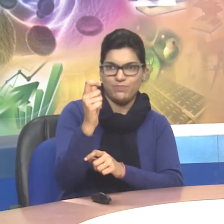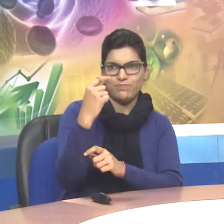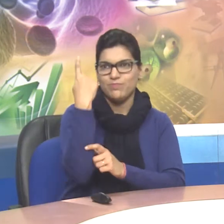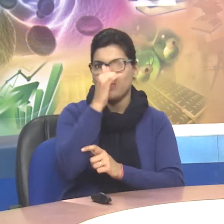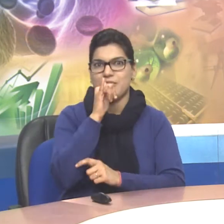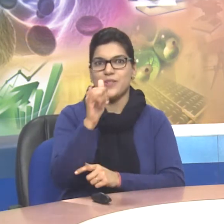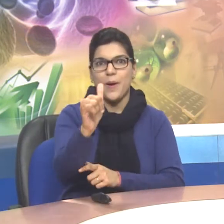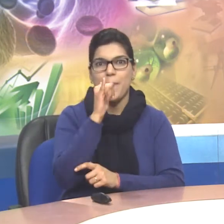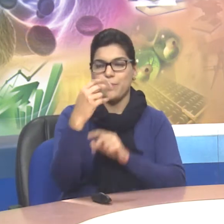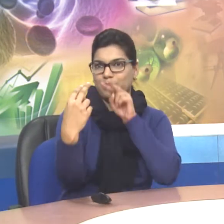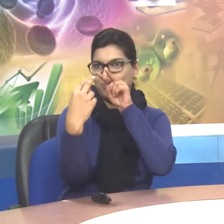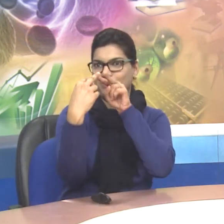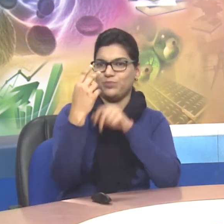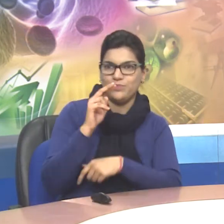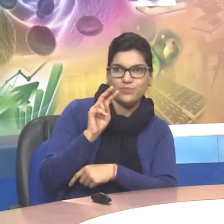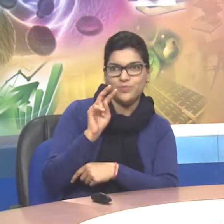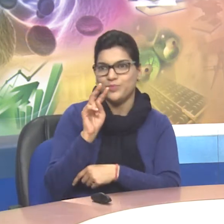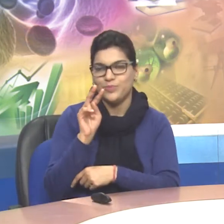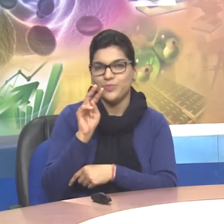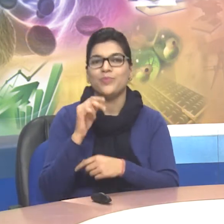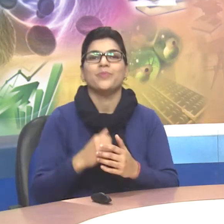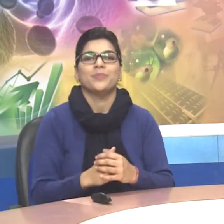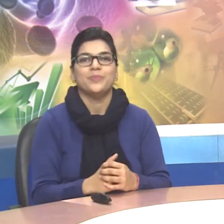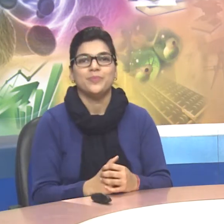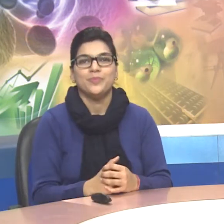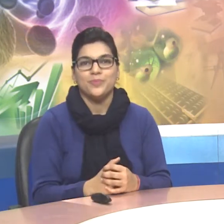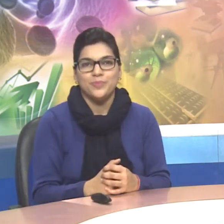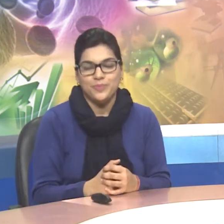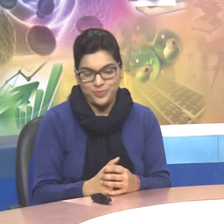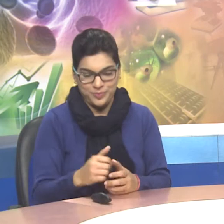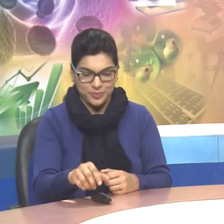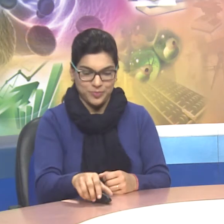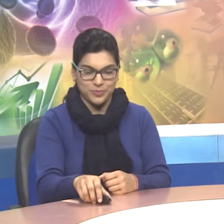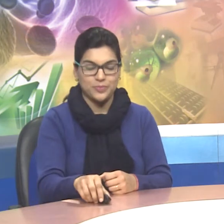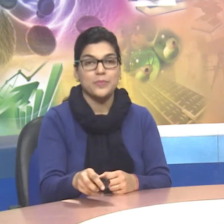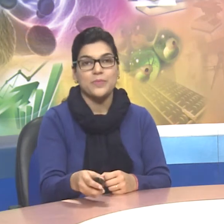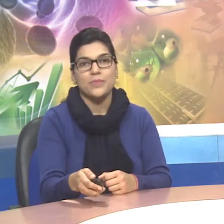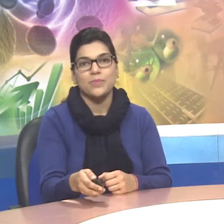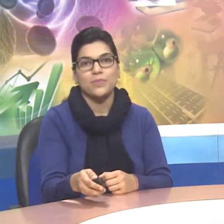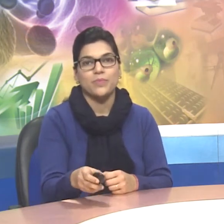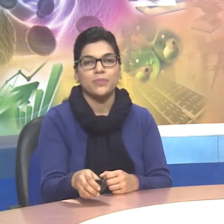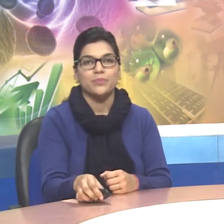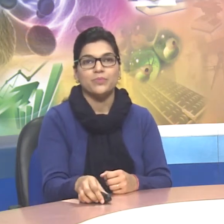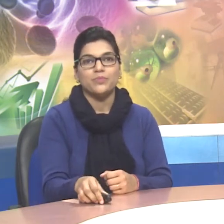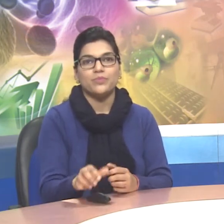She turned toward the mirror and started at herself. Our eyes